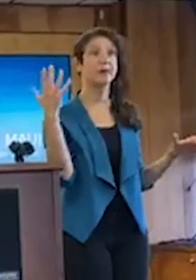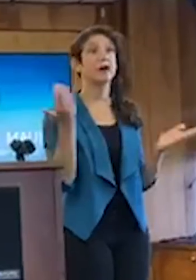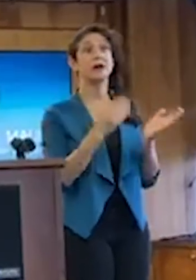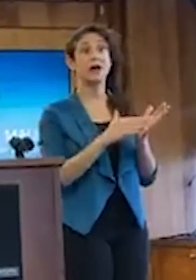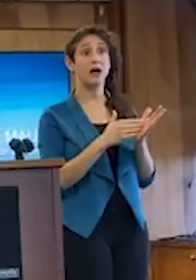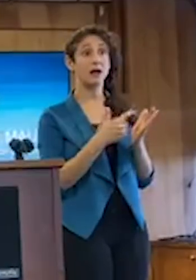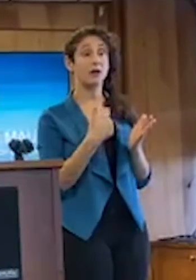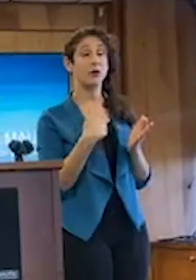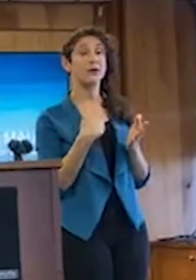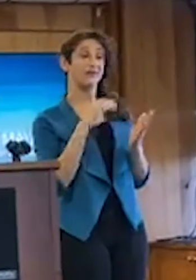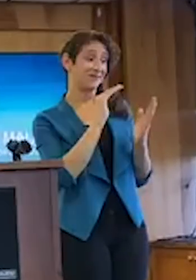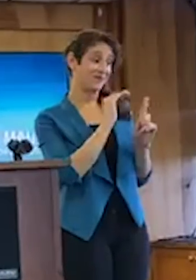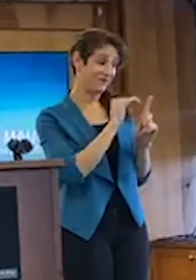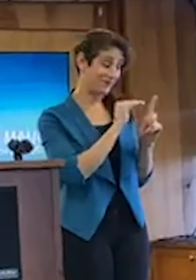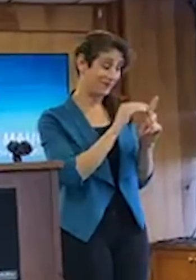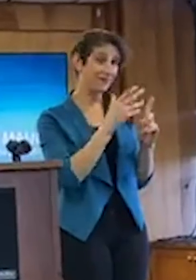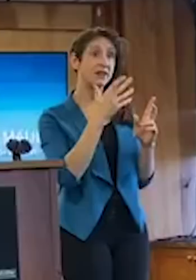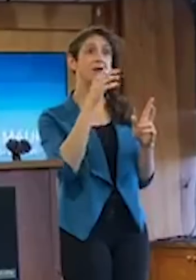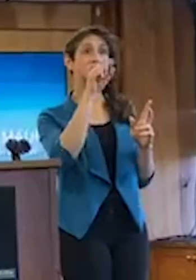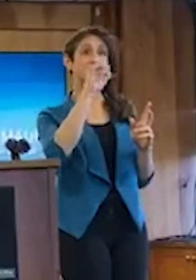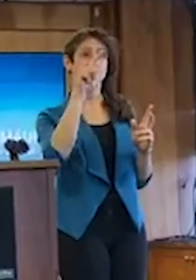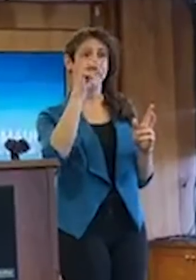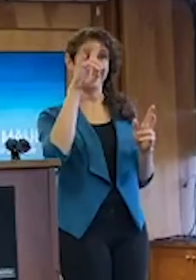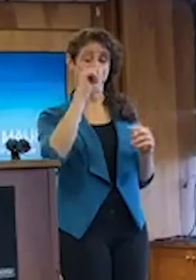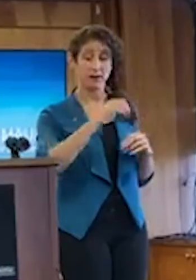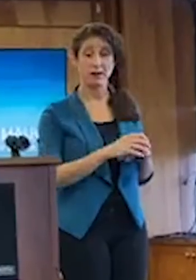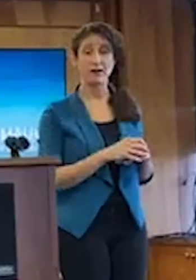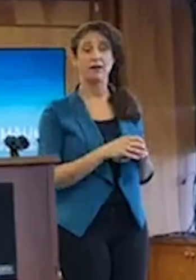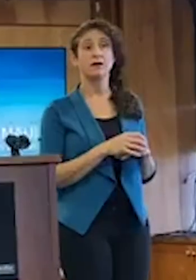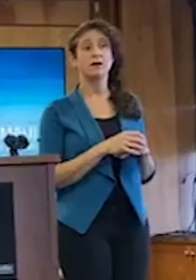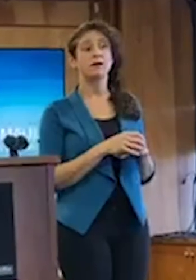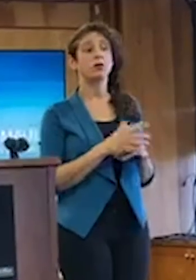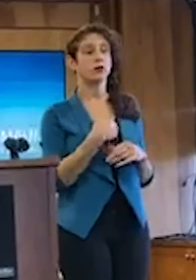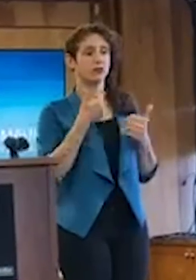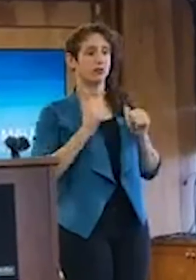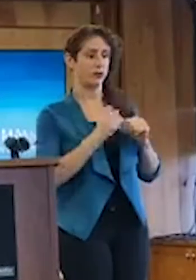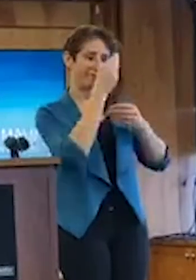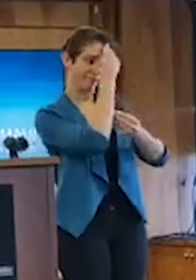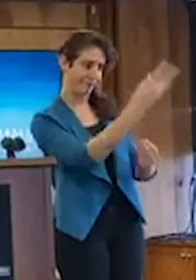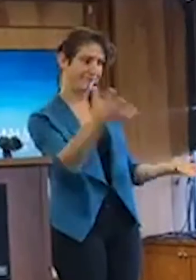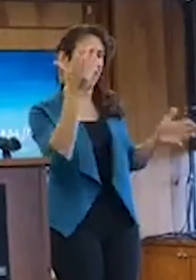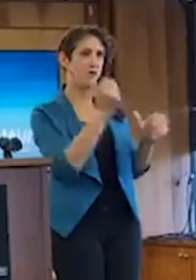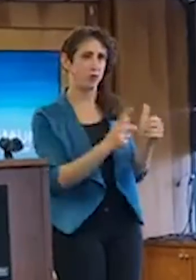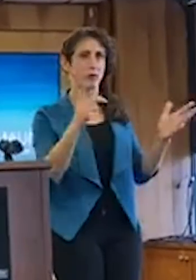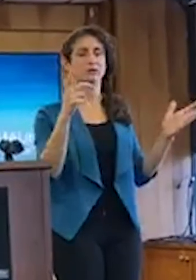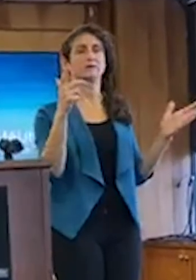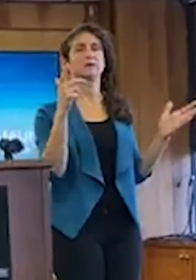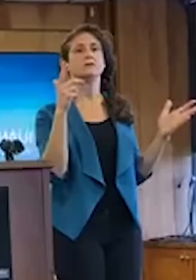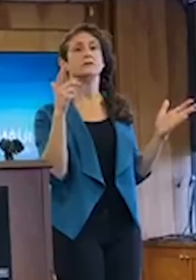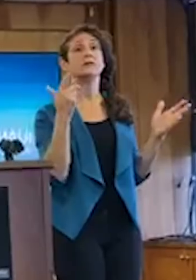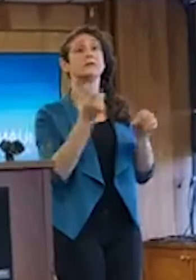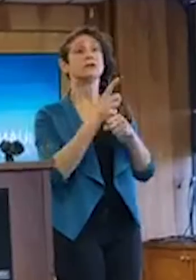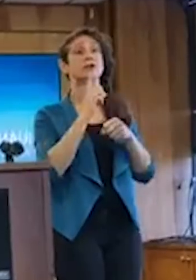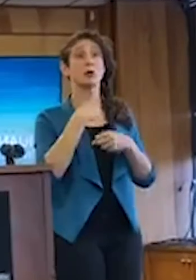through social media. We are now in the process of trying to make sure that the state and us are